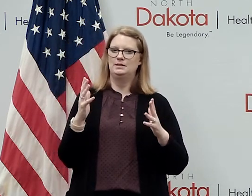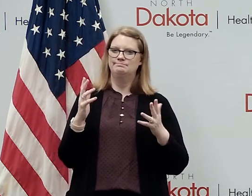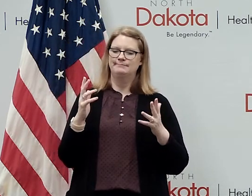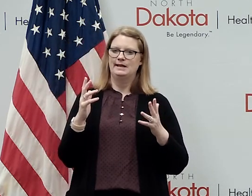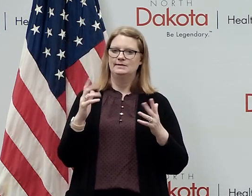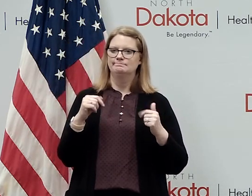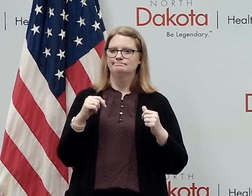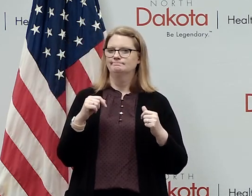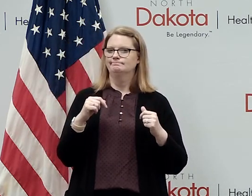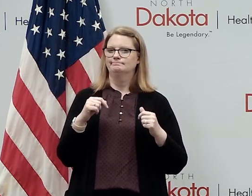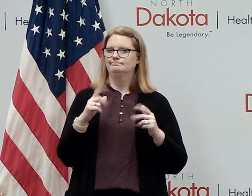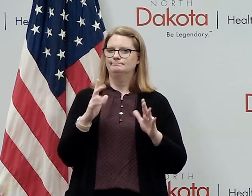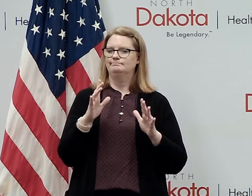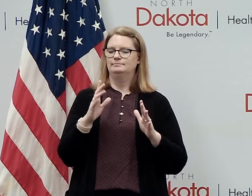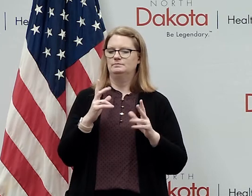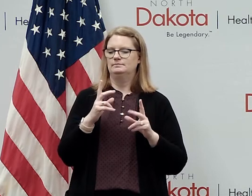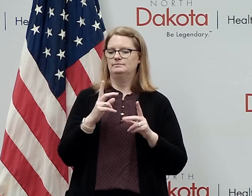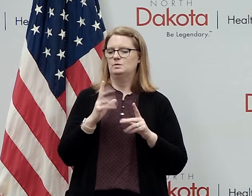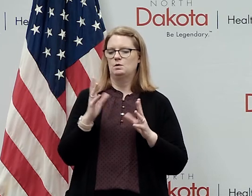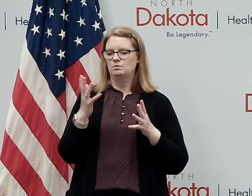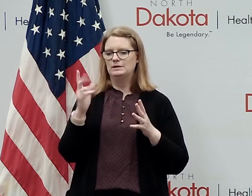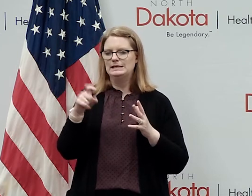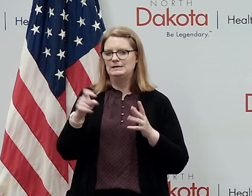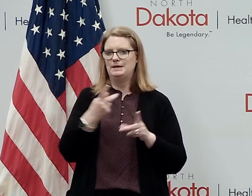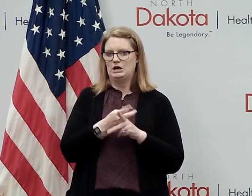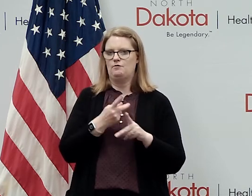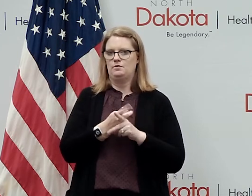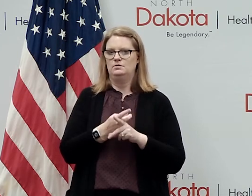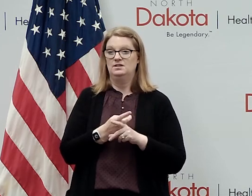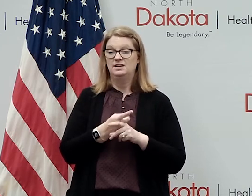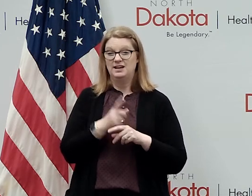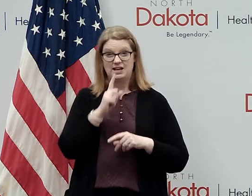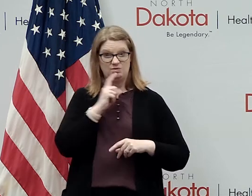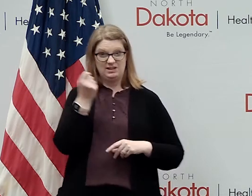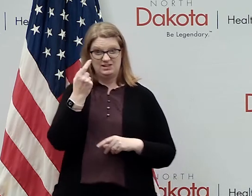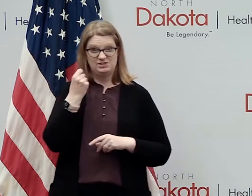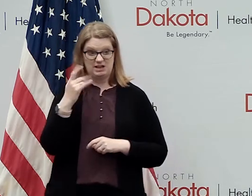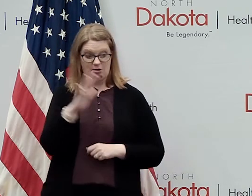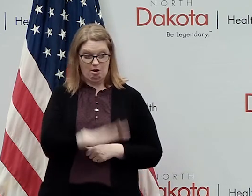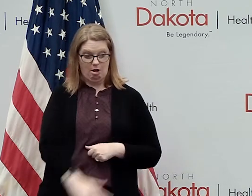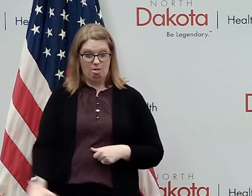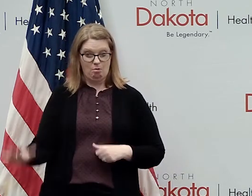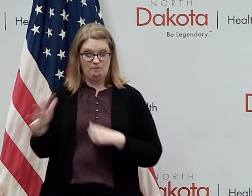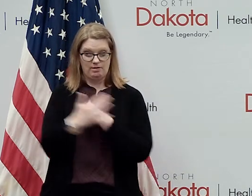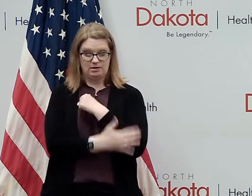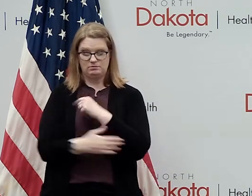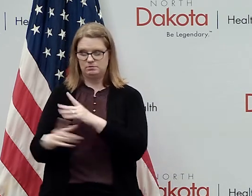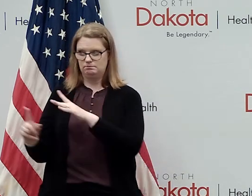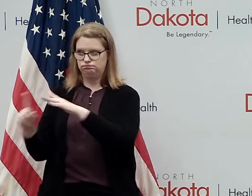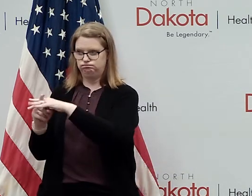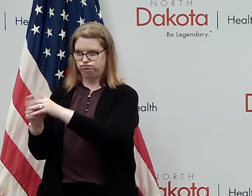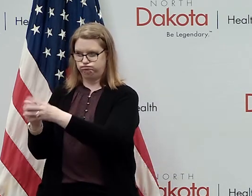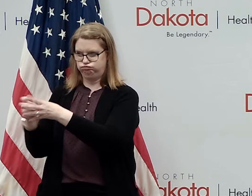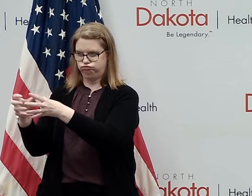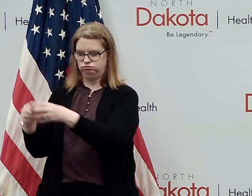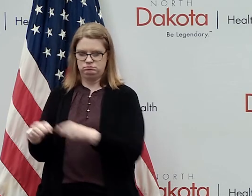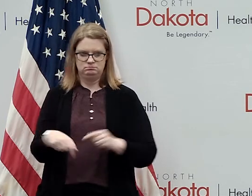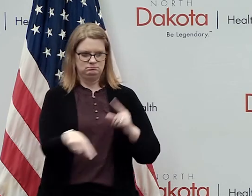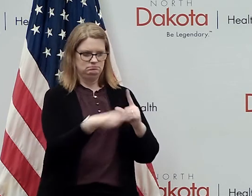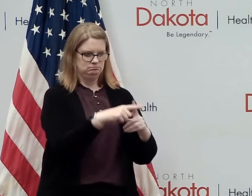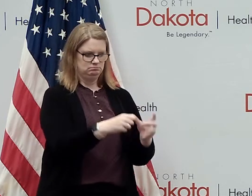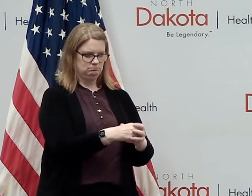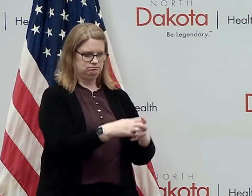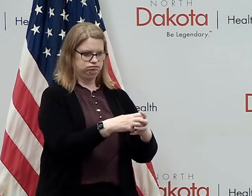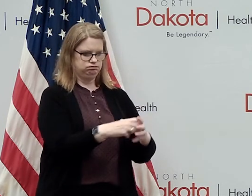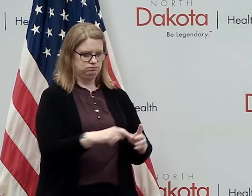that right now, given the fact that we have seen outbreaks occurring across the country in places where it wasn't previously. So one way to keep